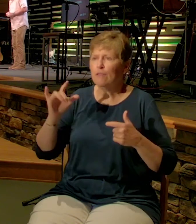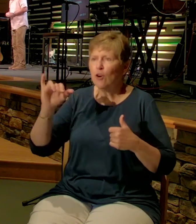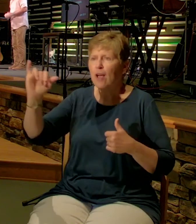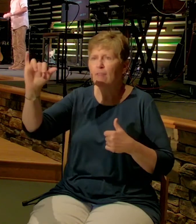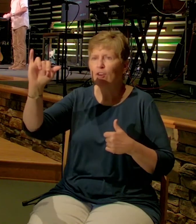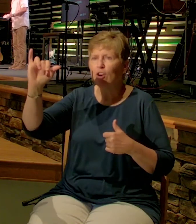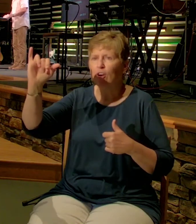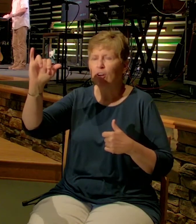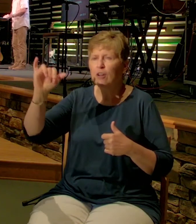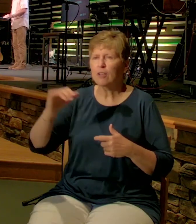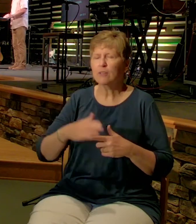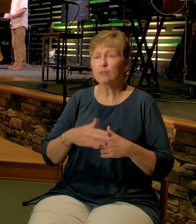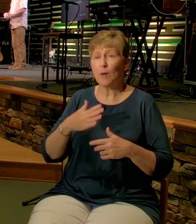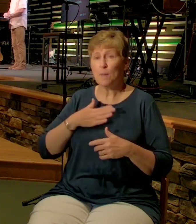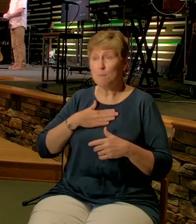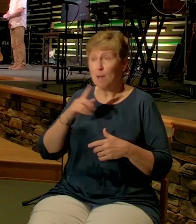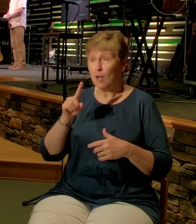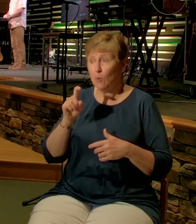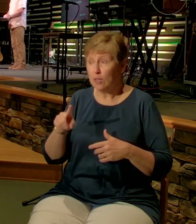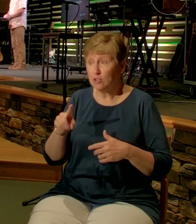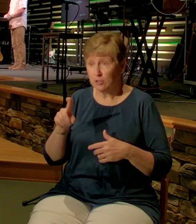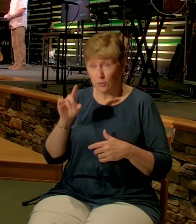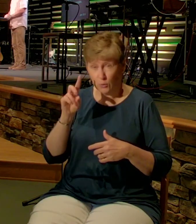is, do you have that joy?